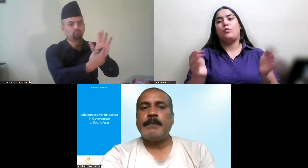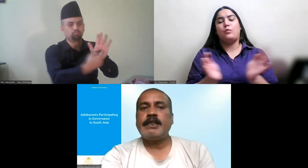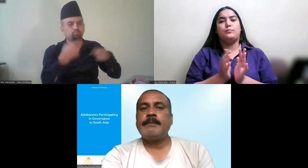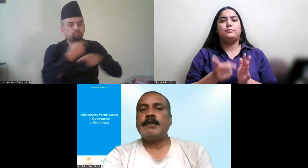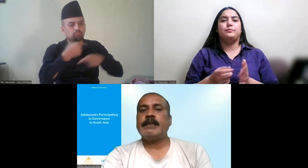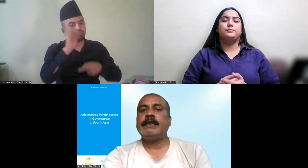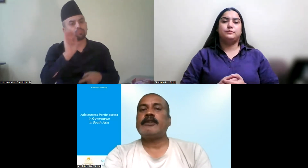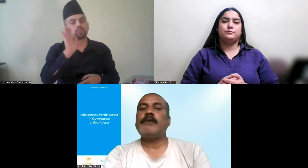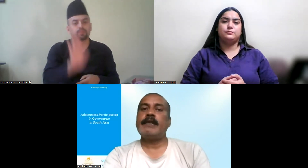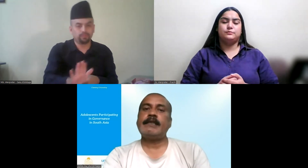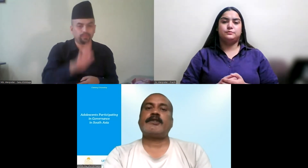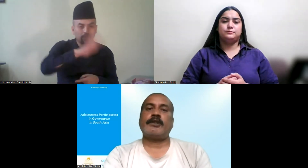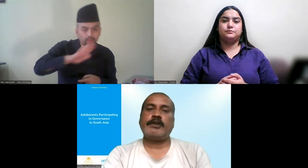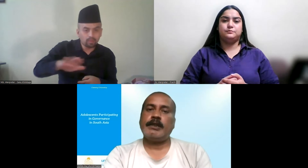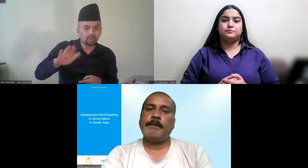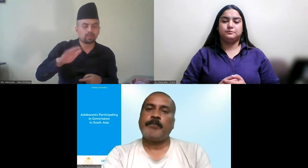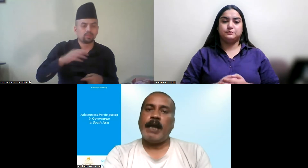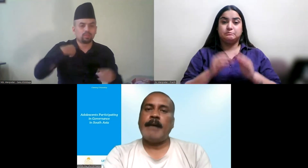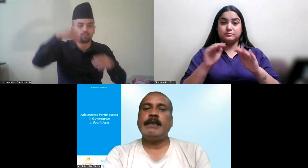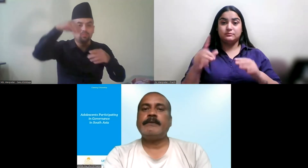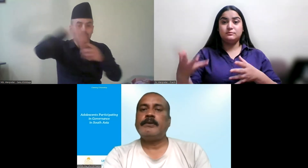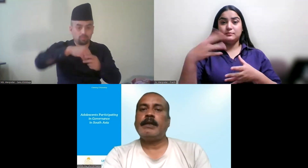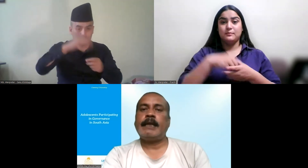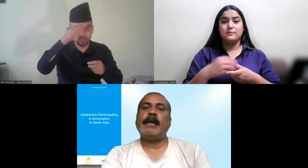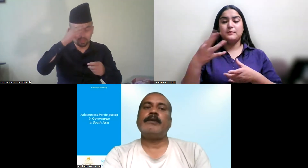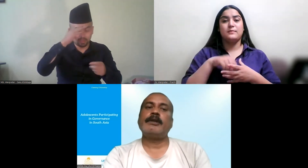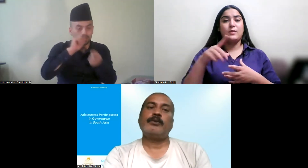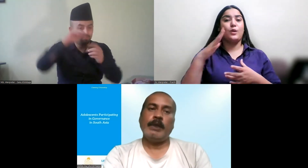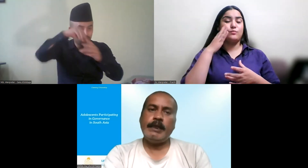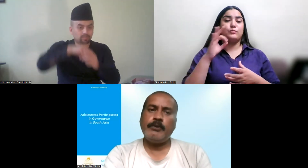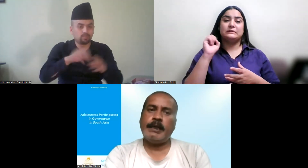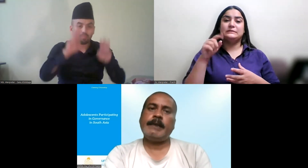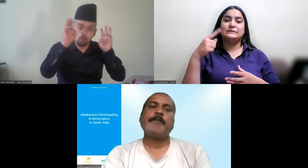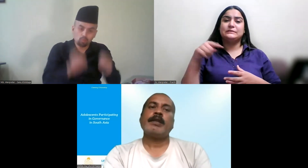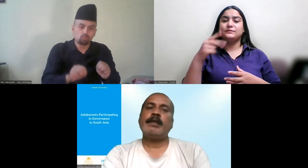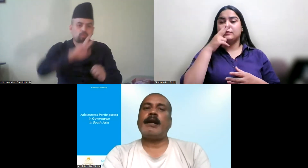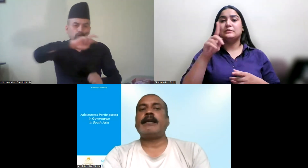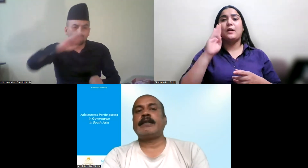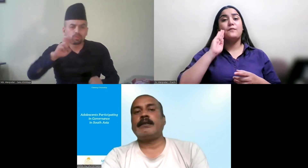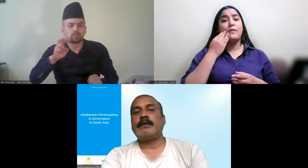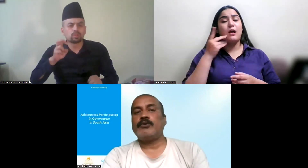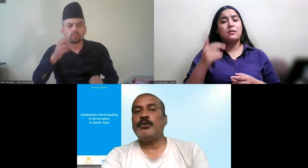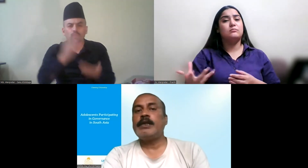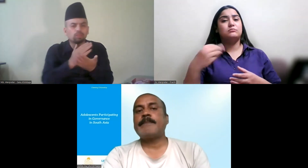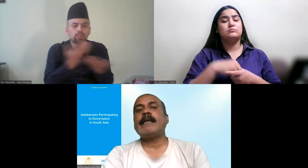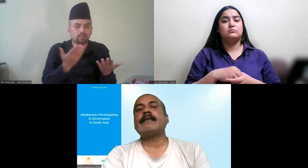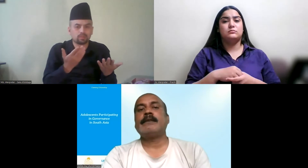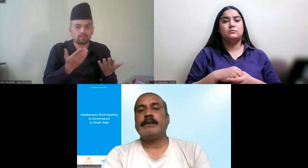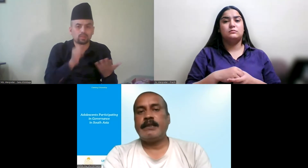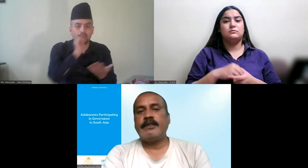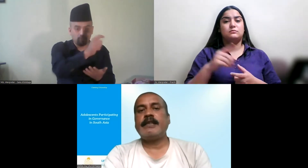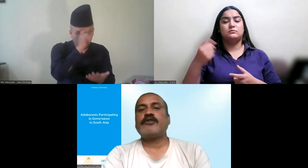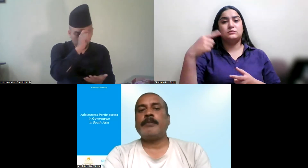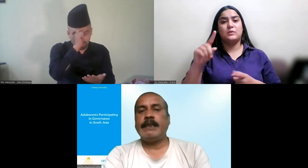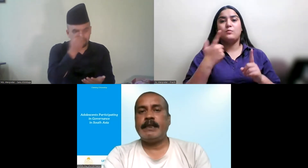Children's participation in governance structure are meaningful and valuable only when there are adults who respect